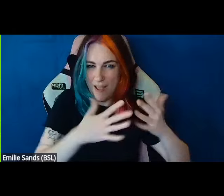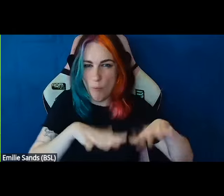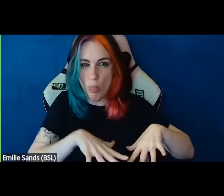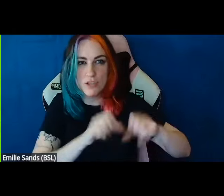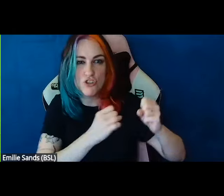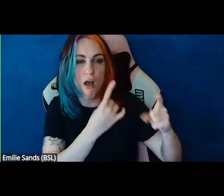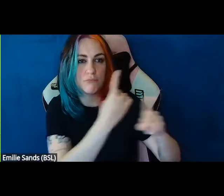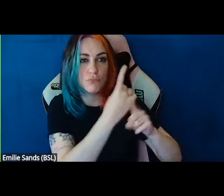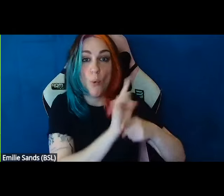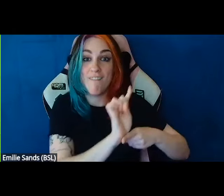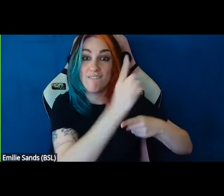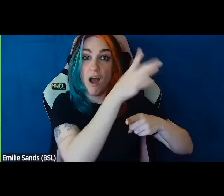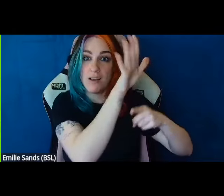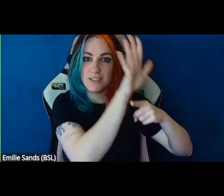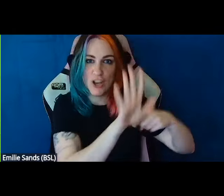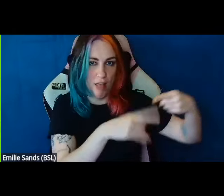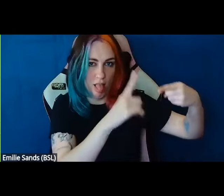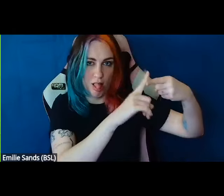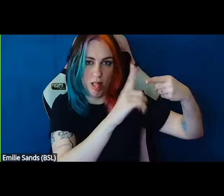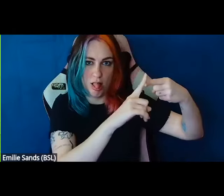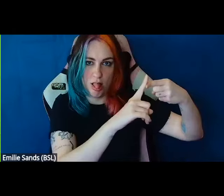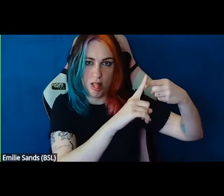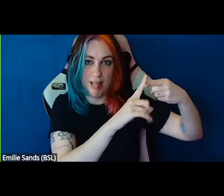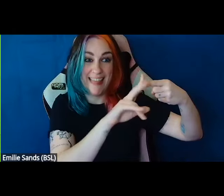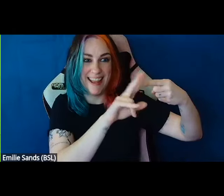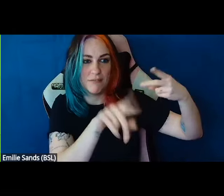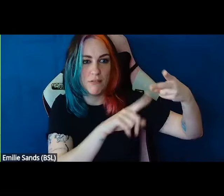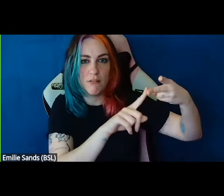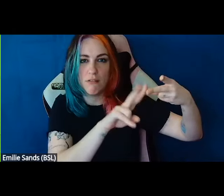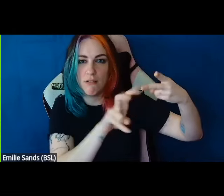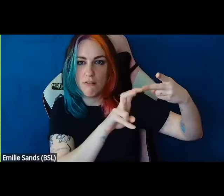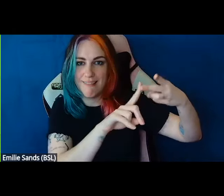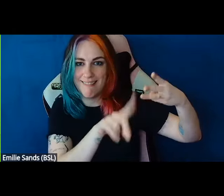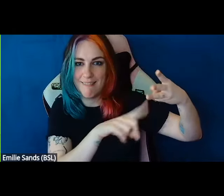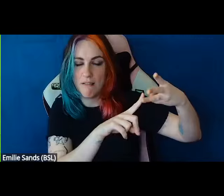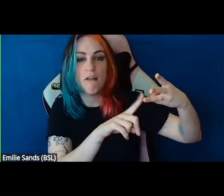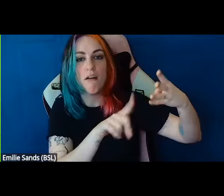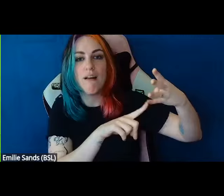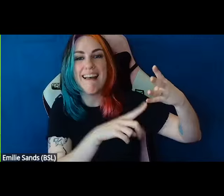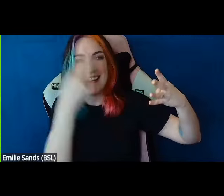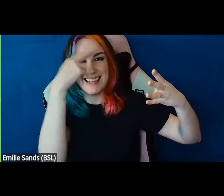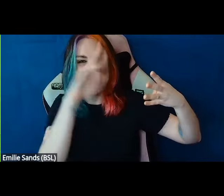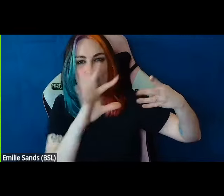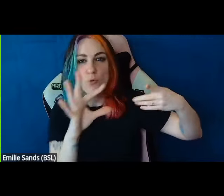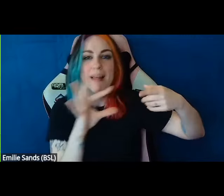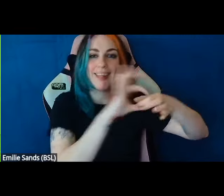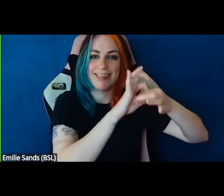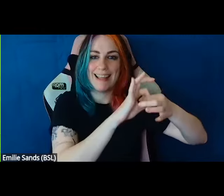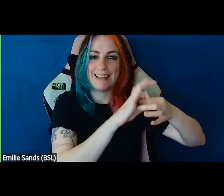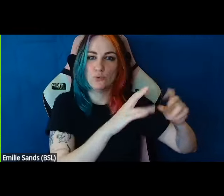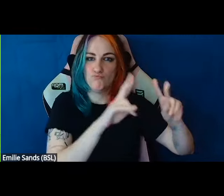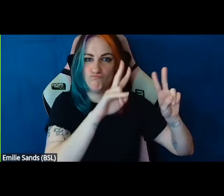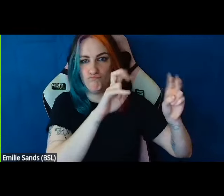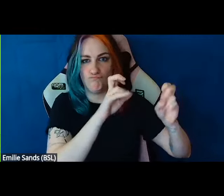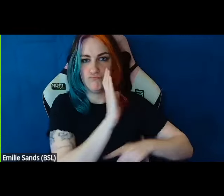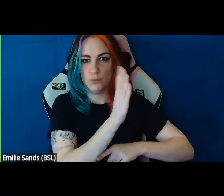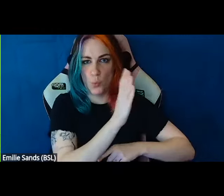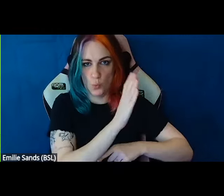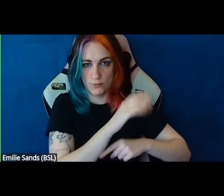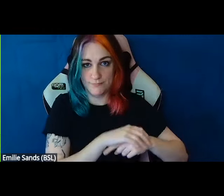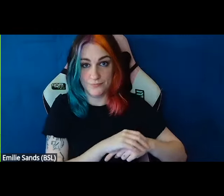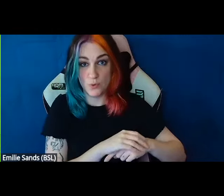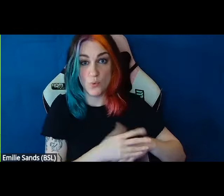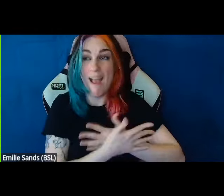in the first channel, and each channel is named respective to the talk. So any questions related to that